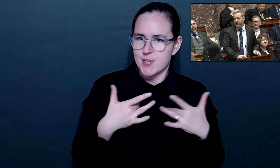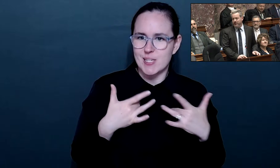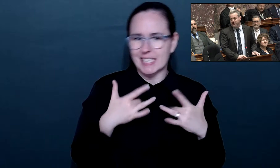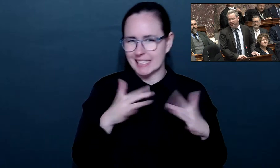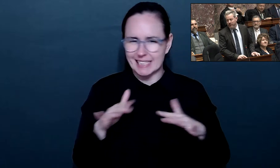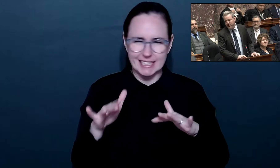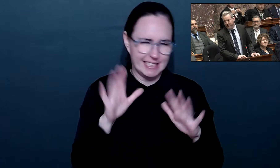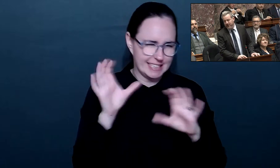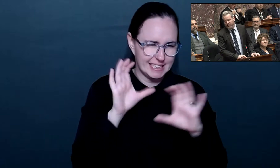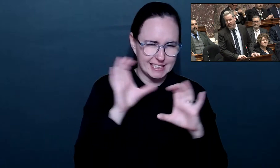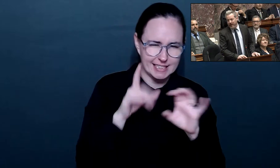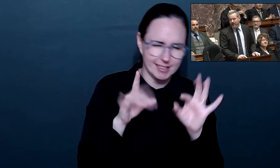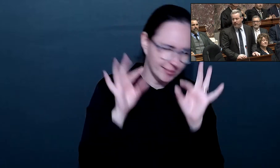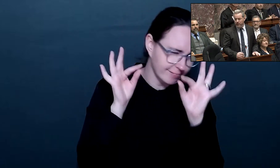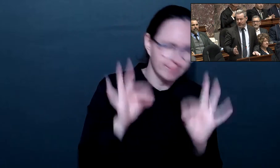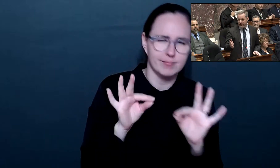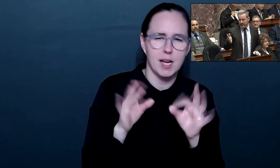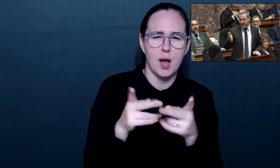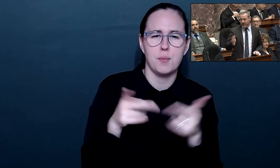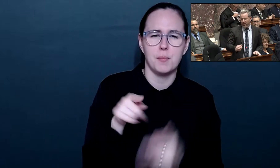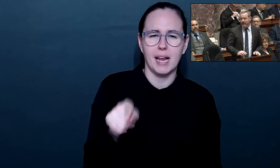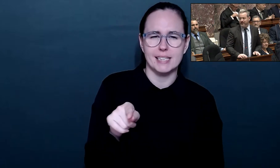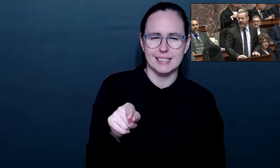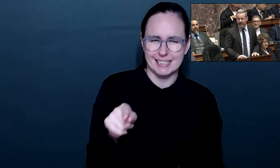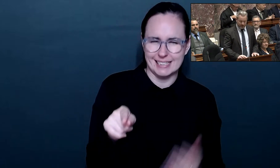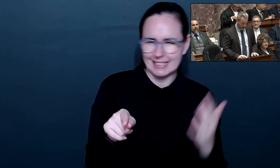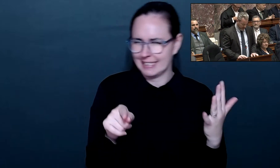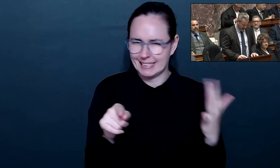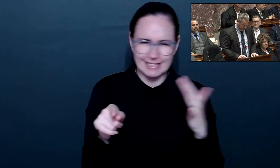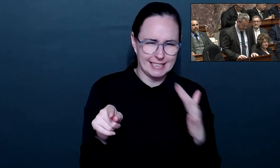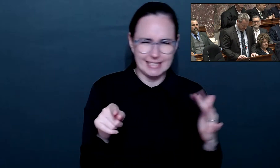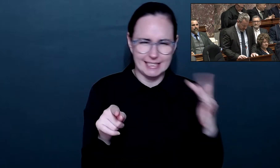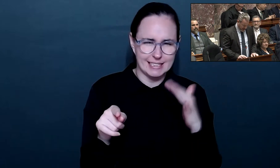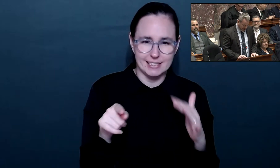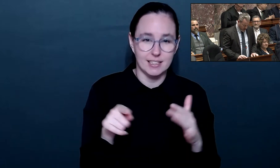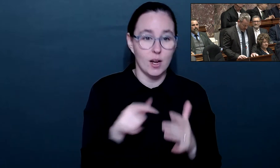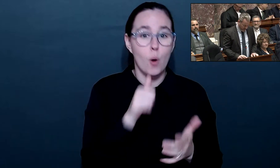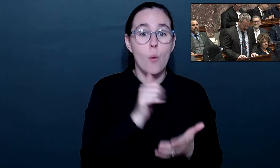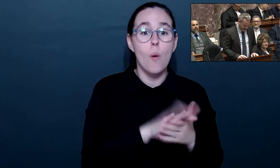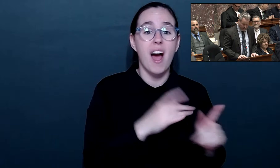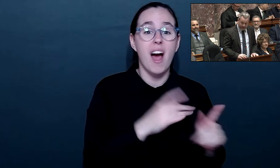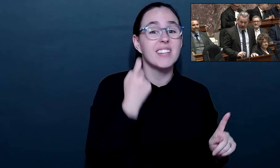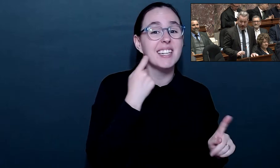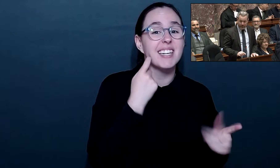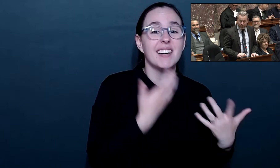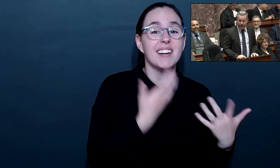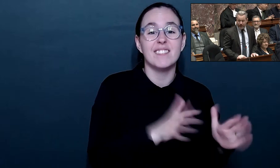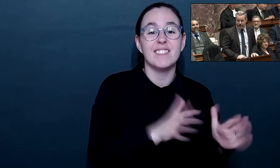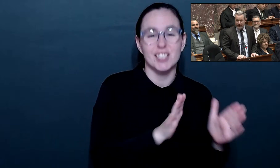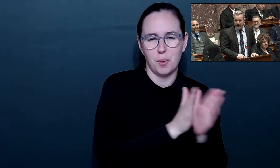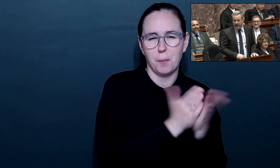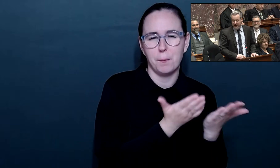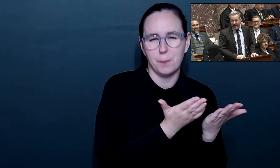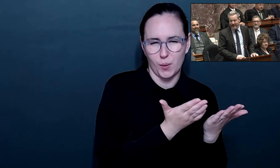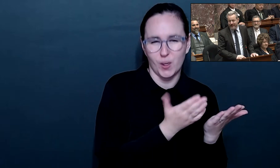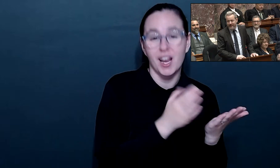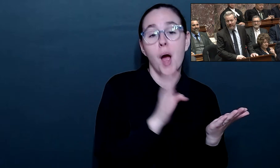Claudia was just finished reading, which was obviously Moby Dick. And they opened the restaurant on April